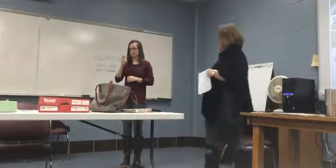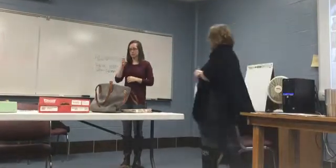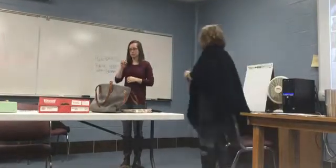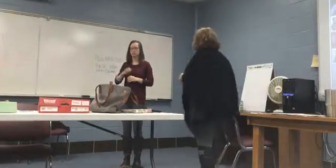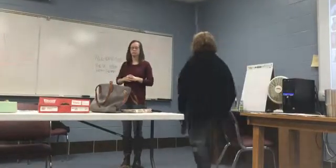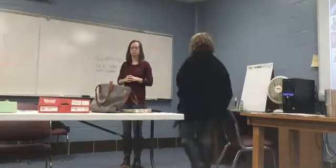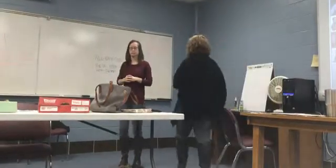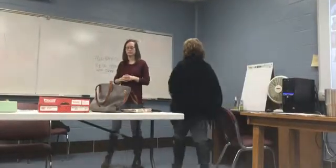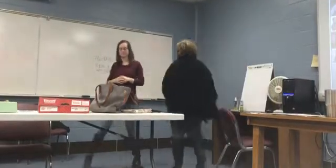we have to